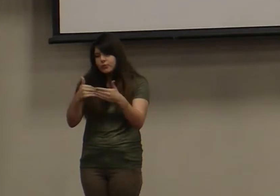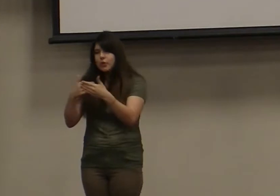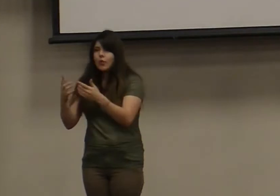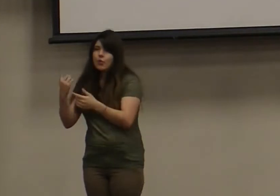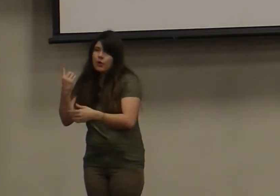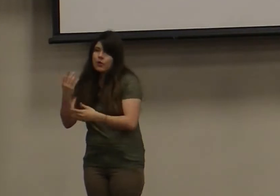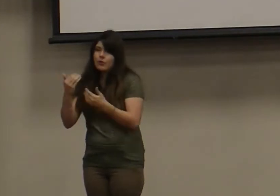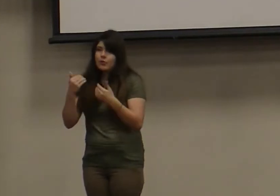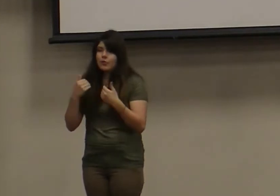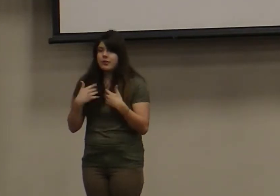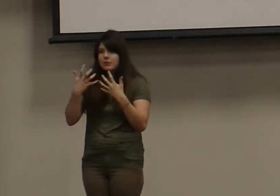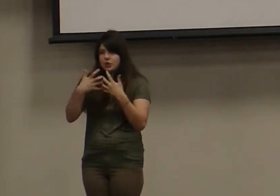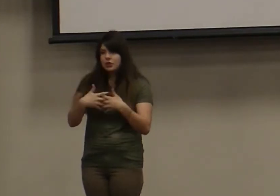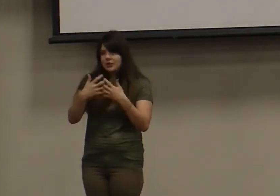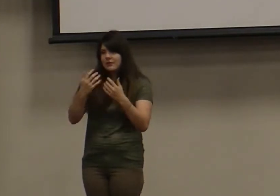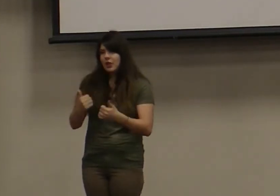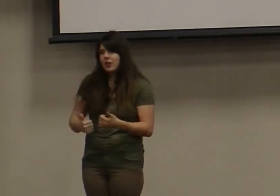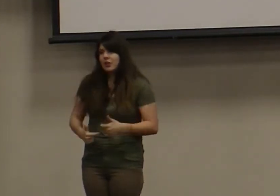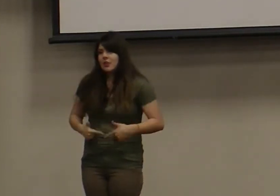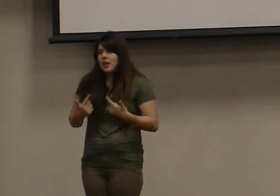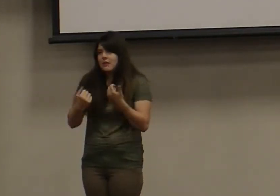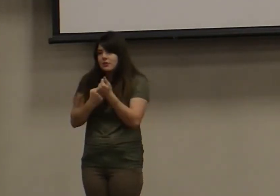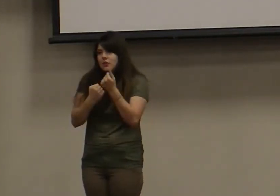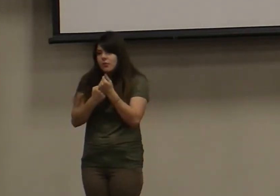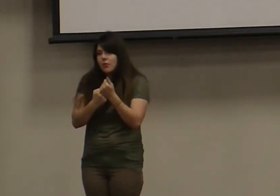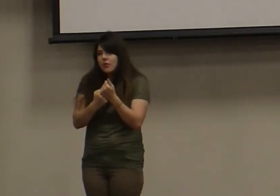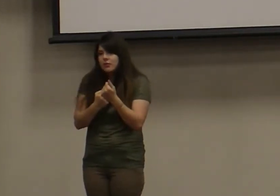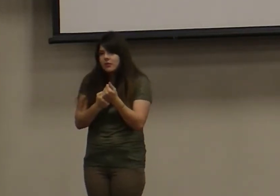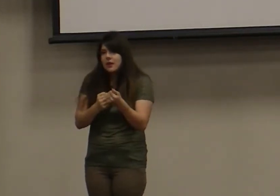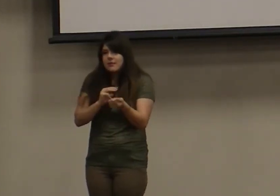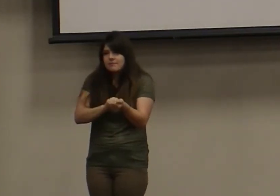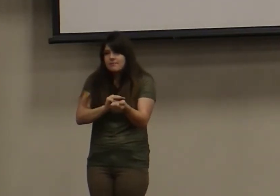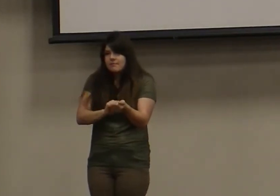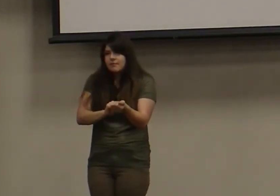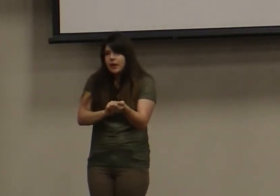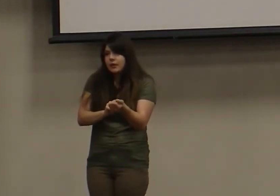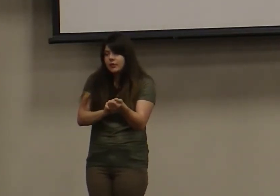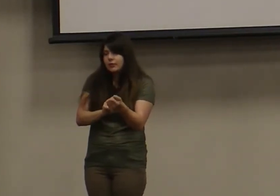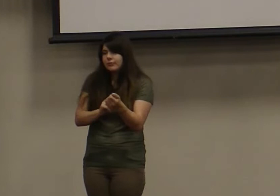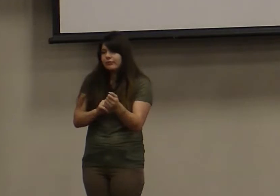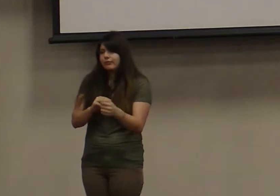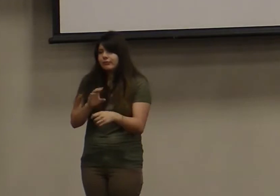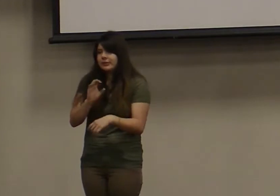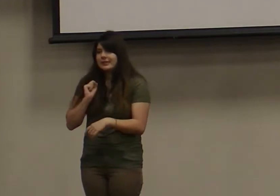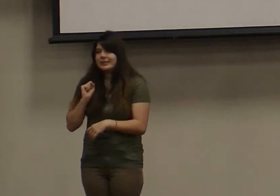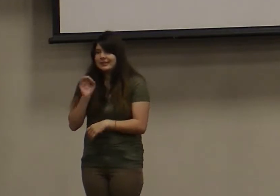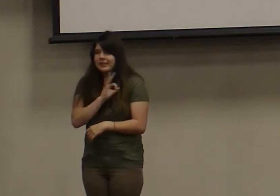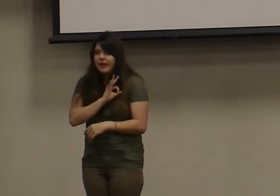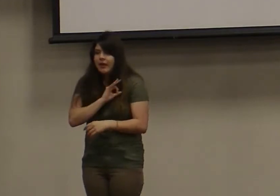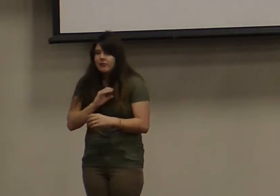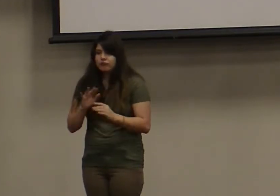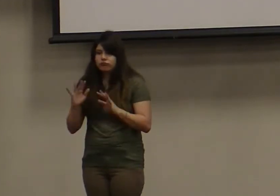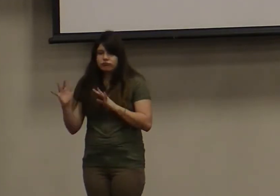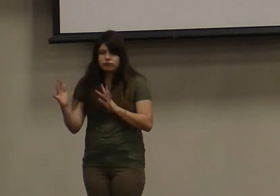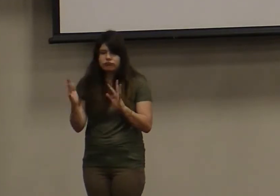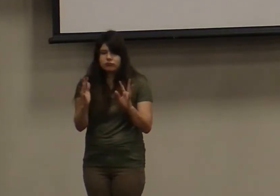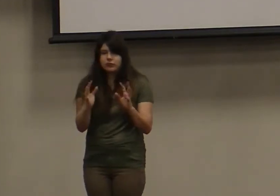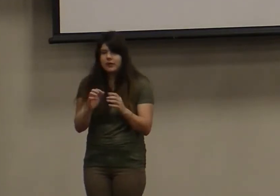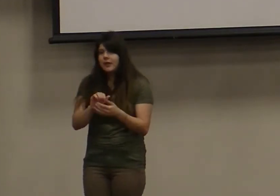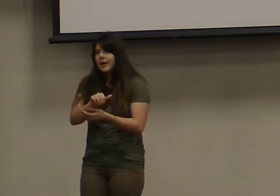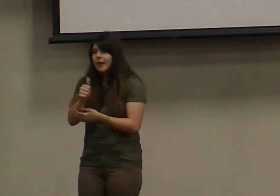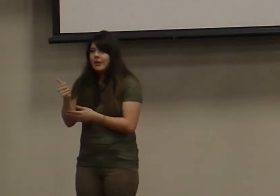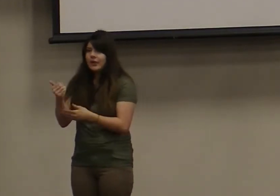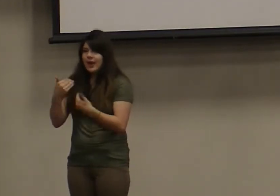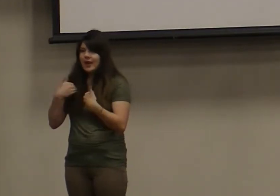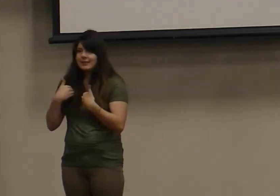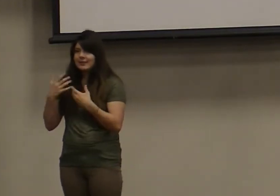machines, and sterile tubes, and bustling medical personnel. The other filled with candles and cake and